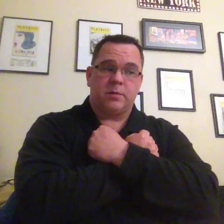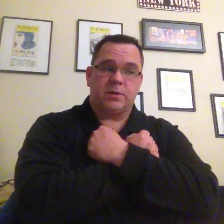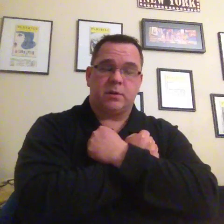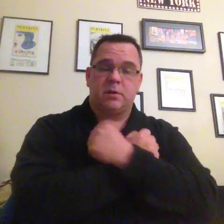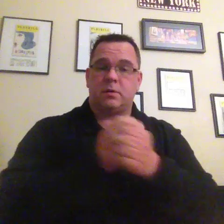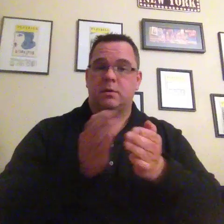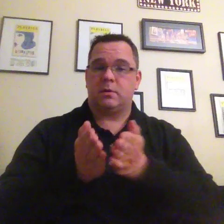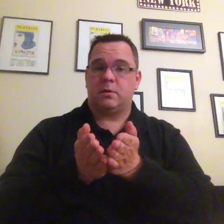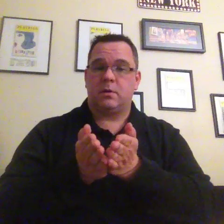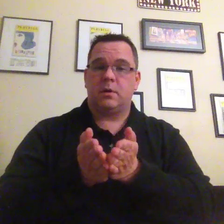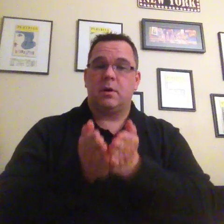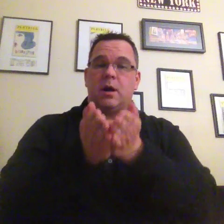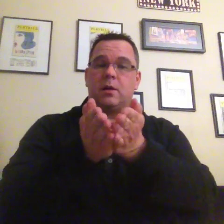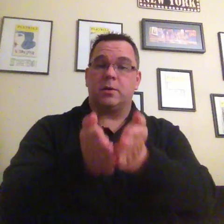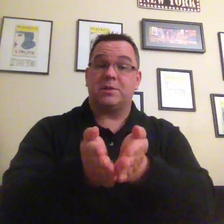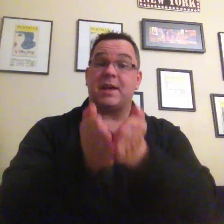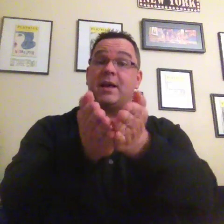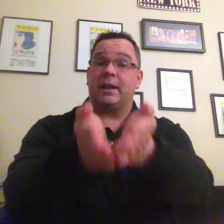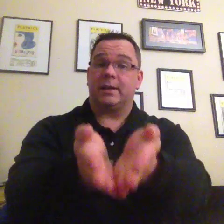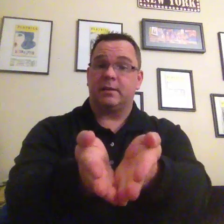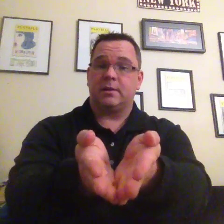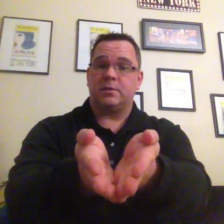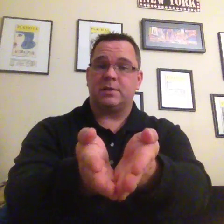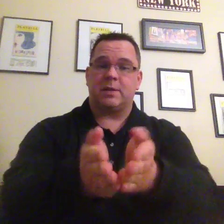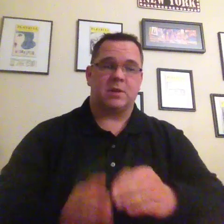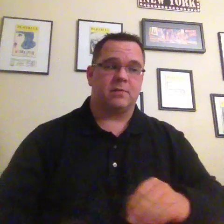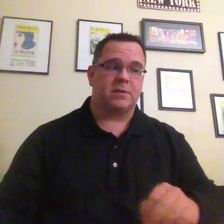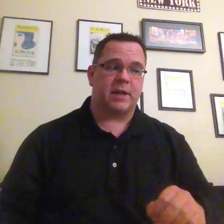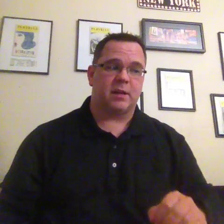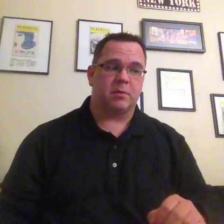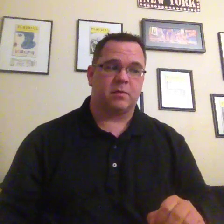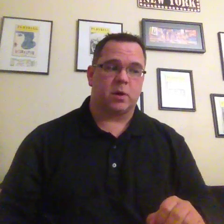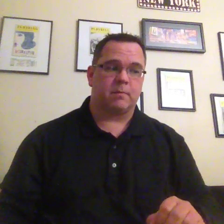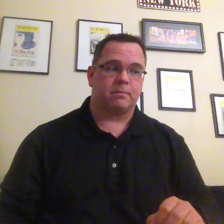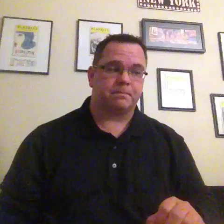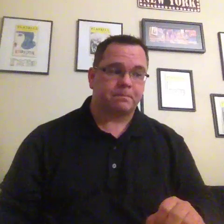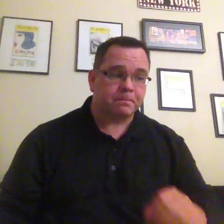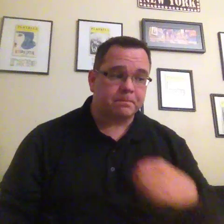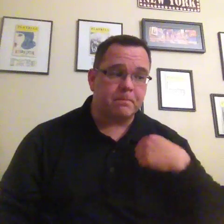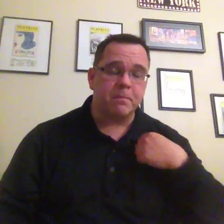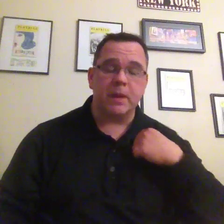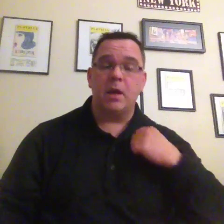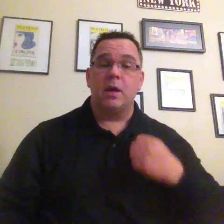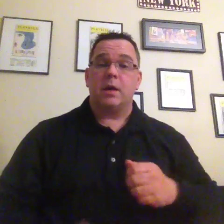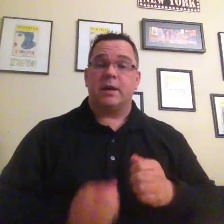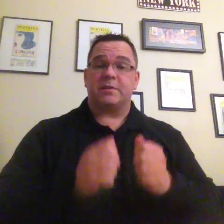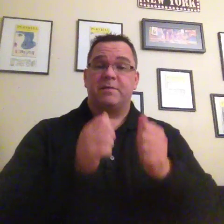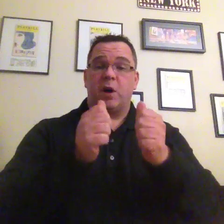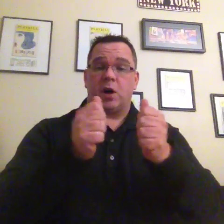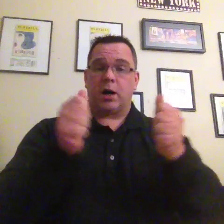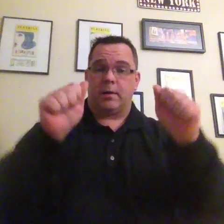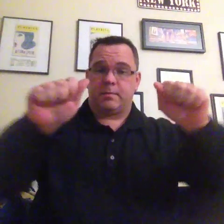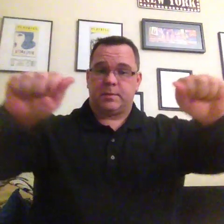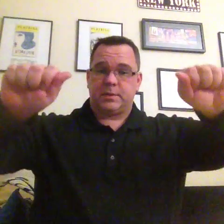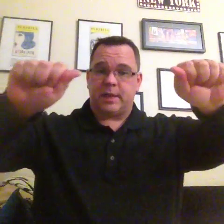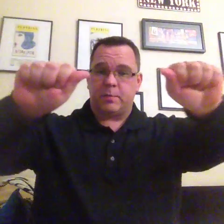arms. I'll go sailing and do the same sign for sailing before. It's far. Take both